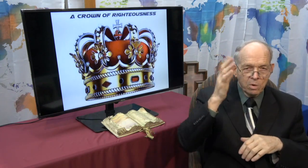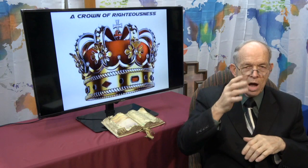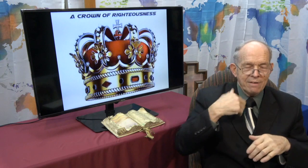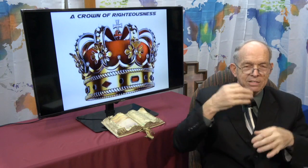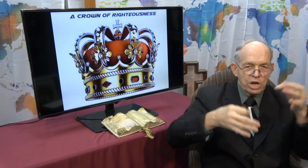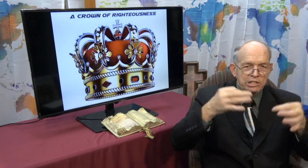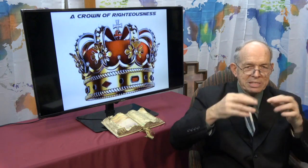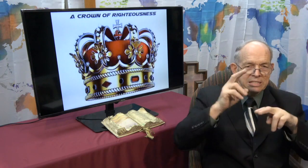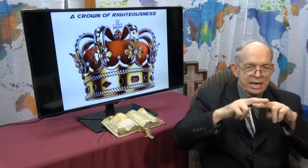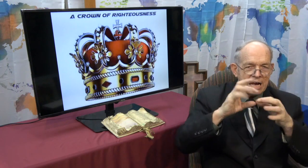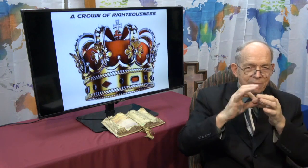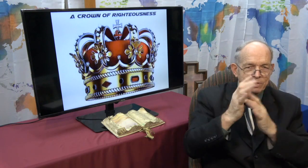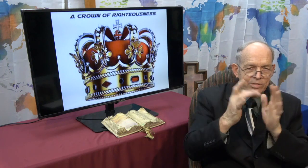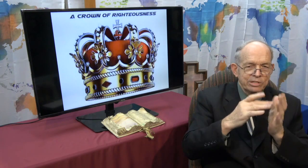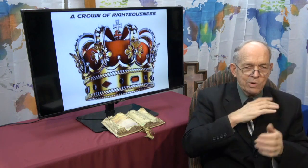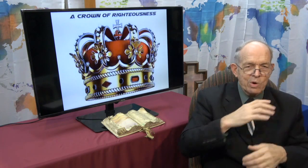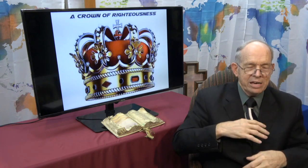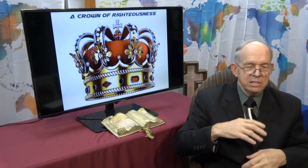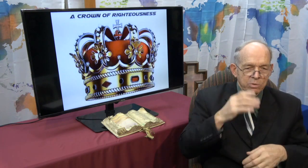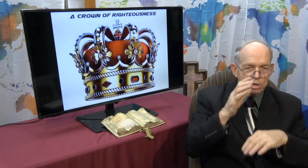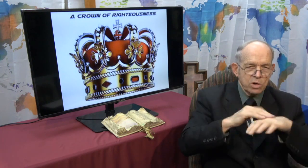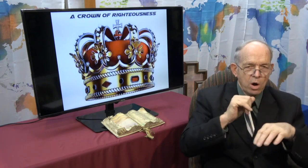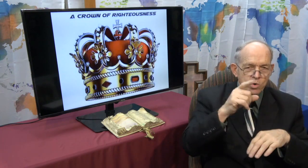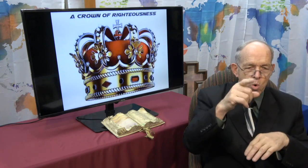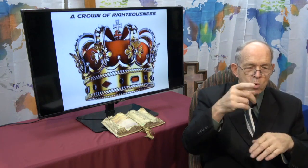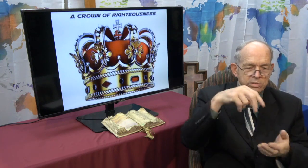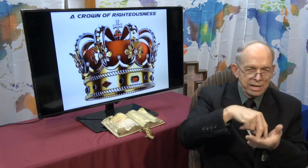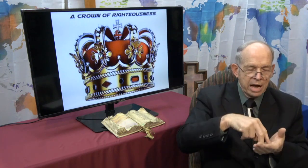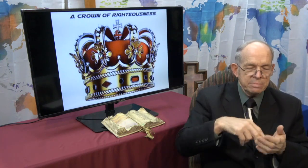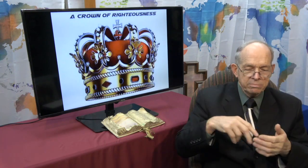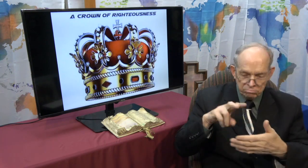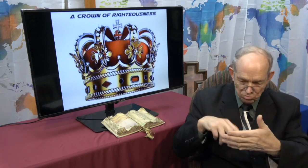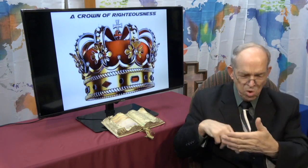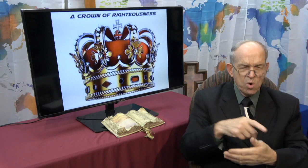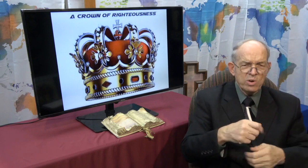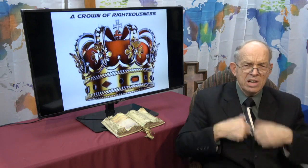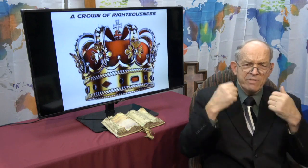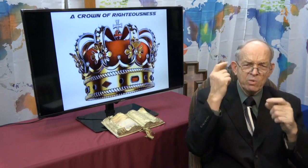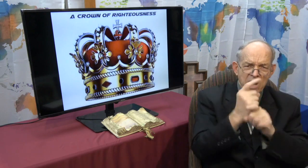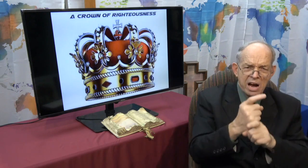we'll have a judgment seat of Jesus Christ. We'll call you sinner. Oh, you live right.